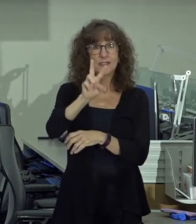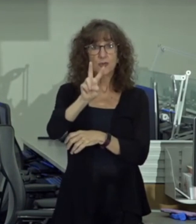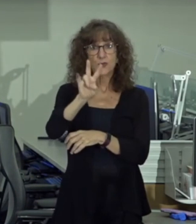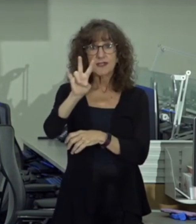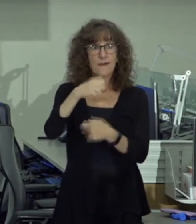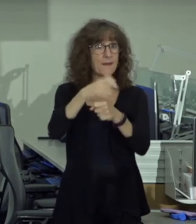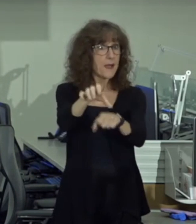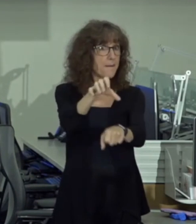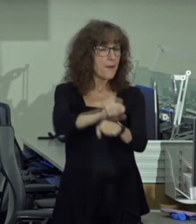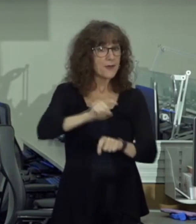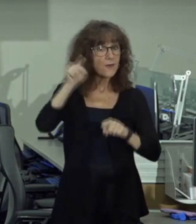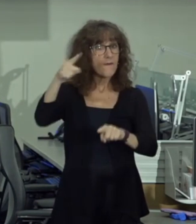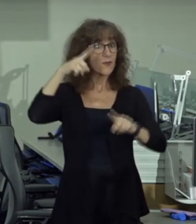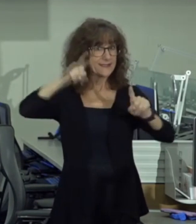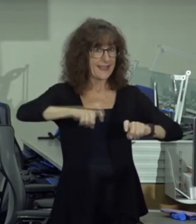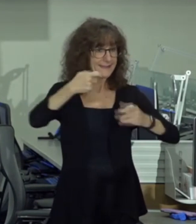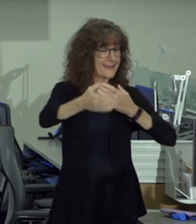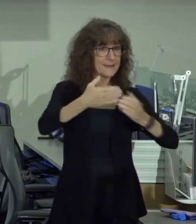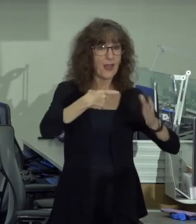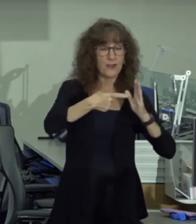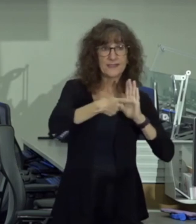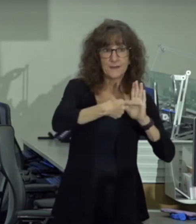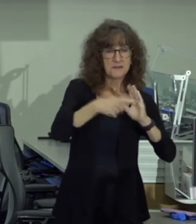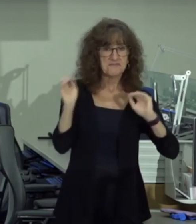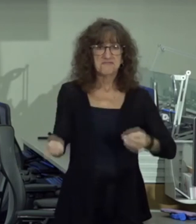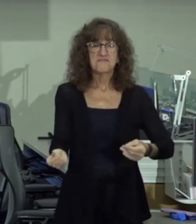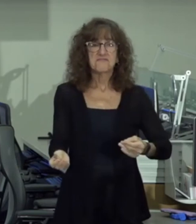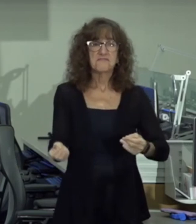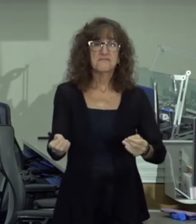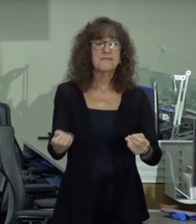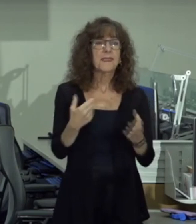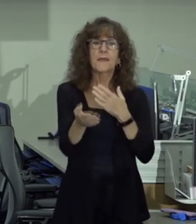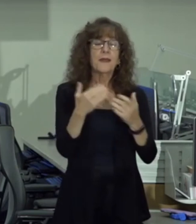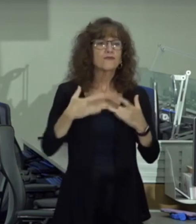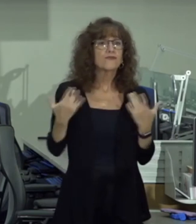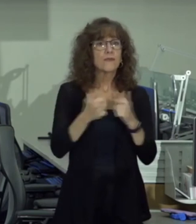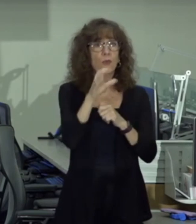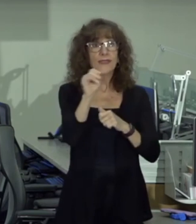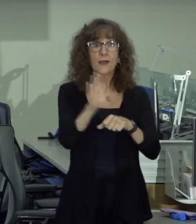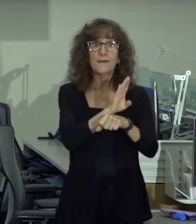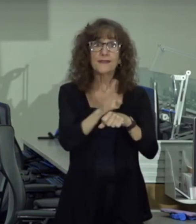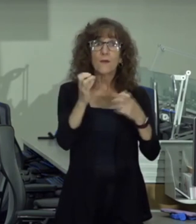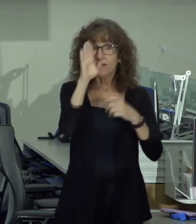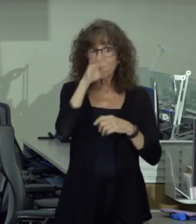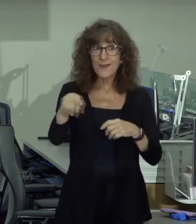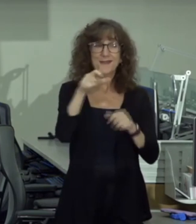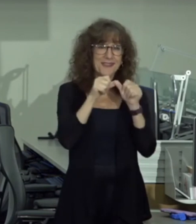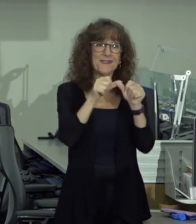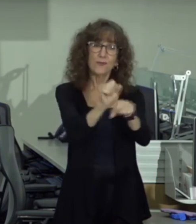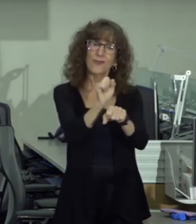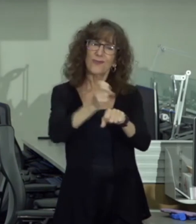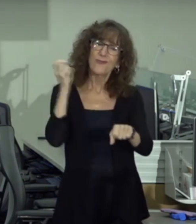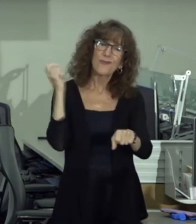an appointment, and go there to get a test. Regardless of the status of county businesses, again, we want you to know that we continue to